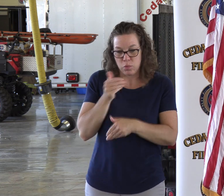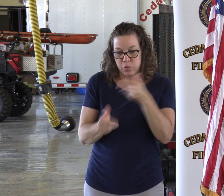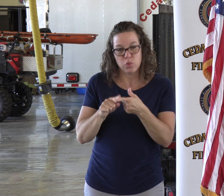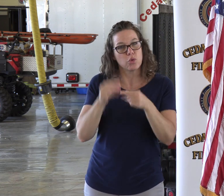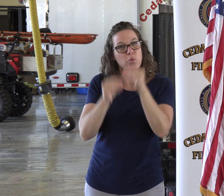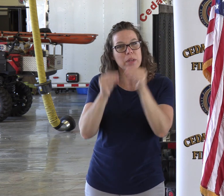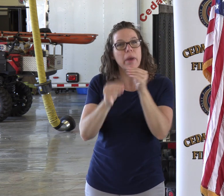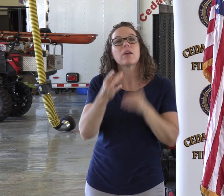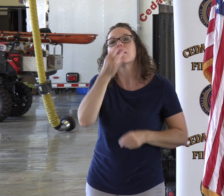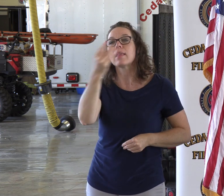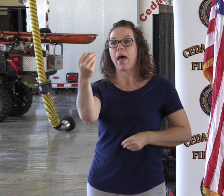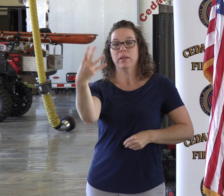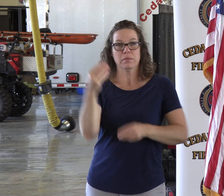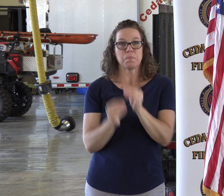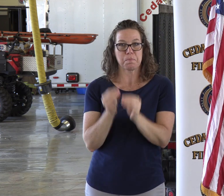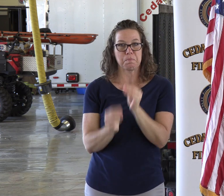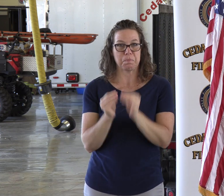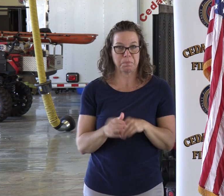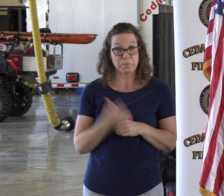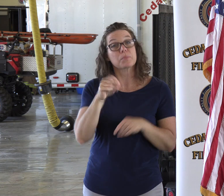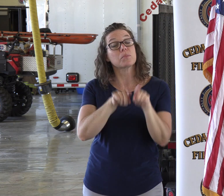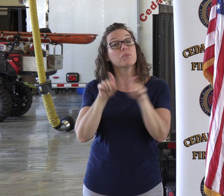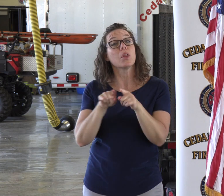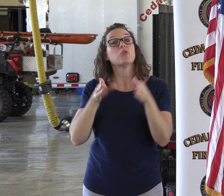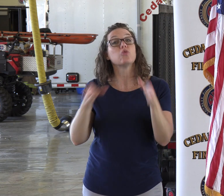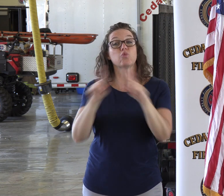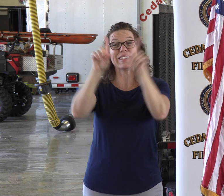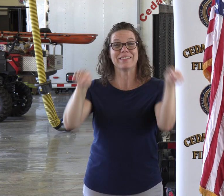remaining traffic signals and signs.